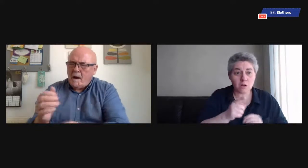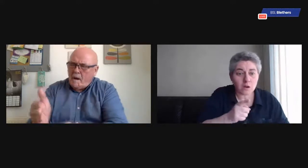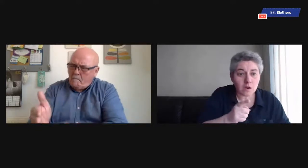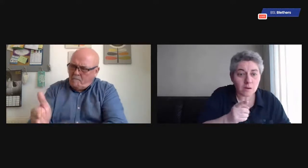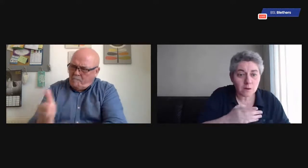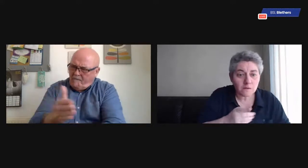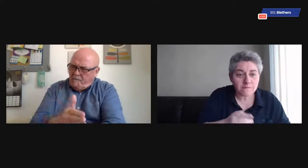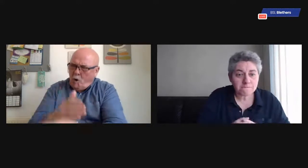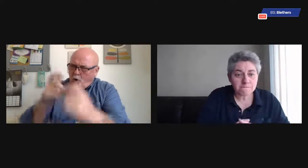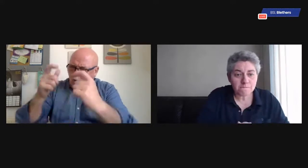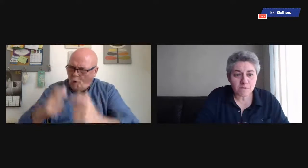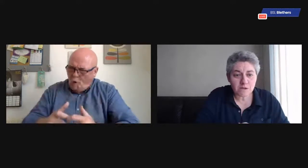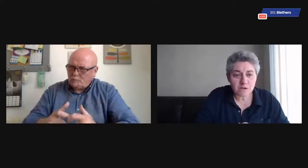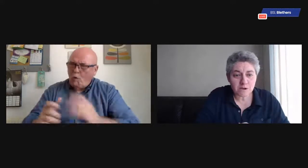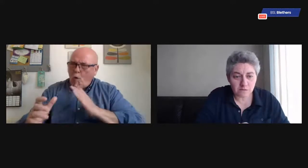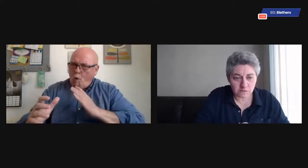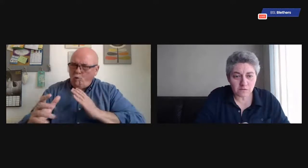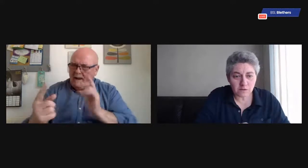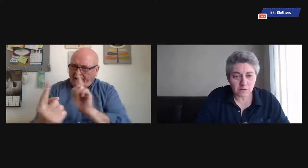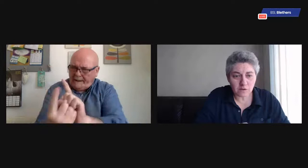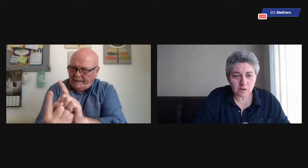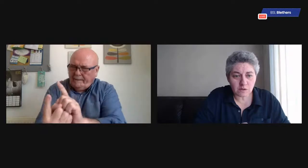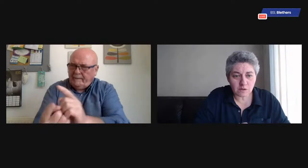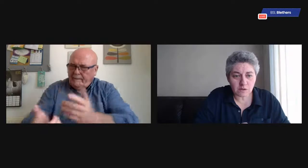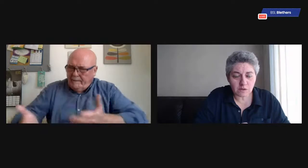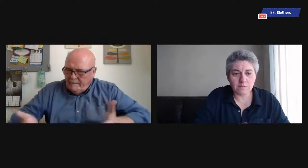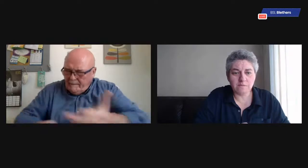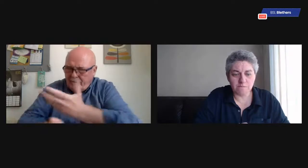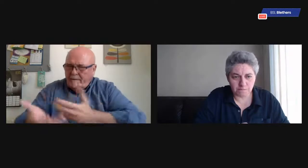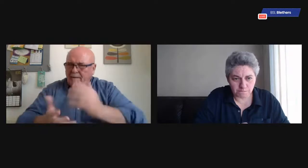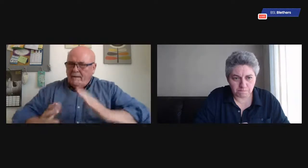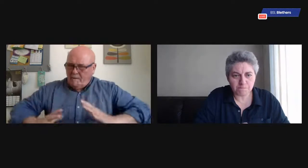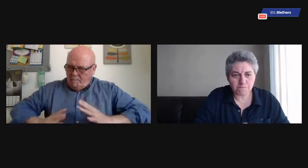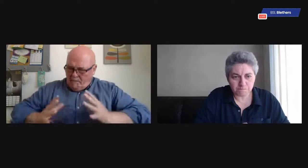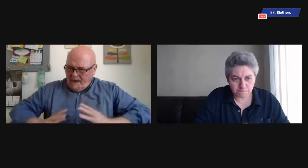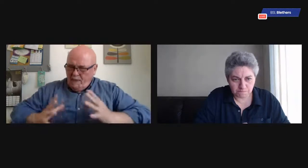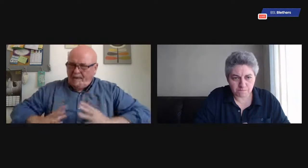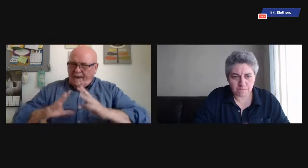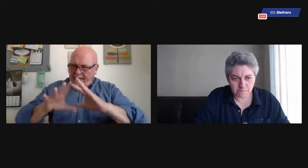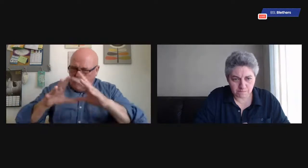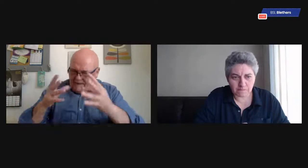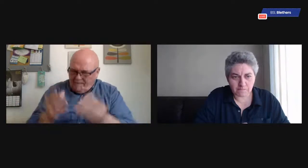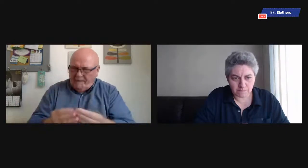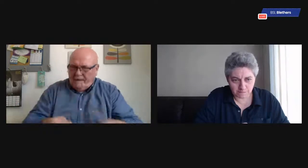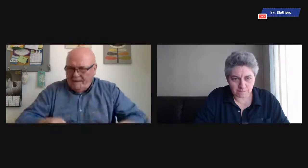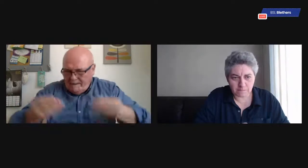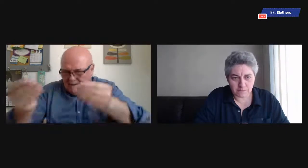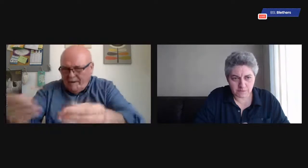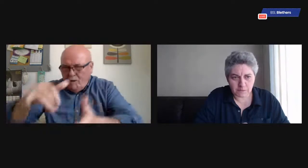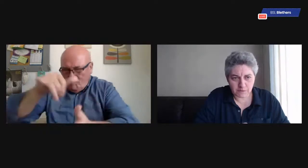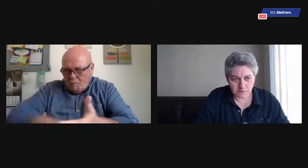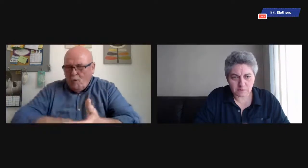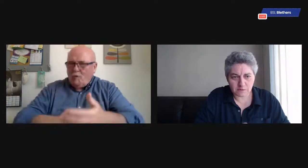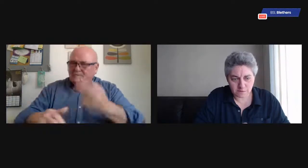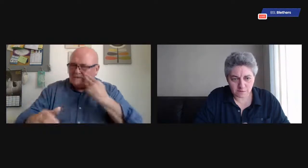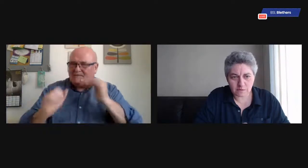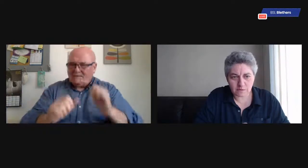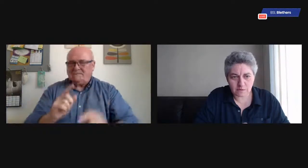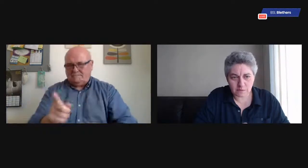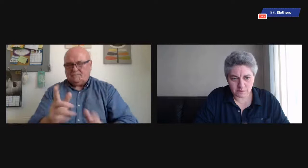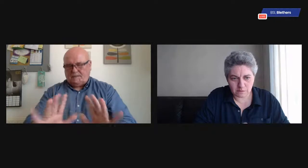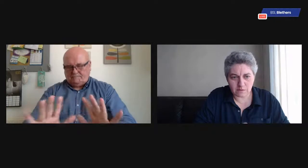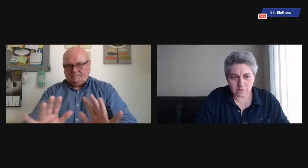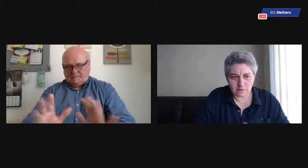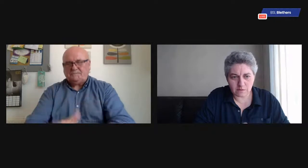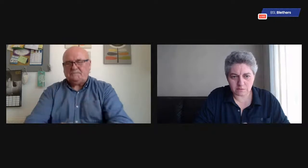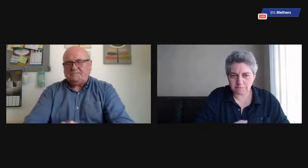to pick some of the questions. Before you do that, Avril, could I just explain that see when we get to court, all of this has